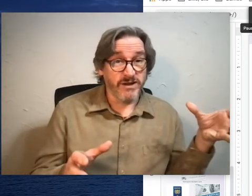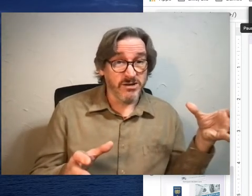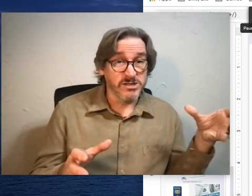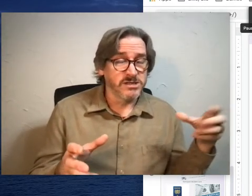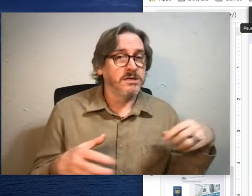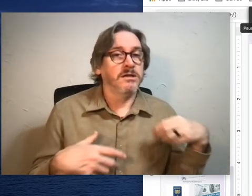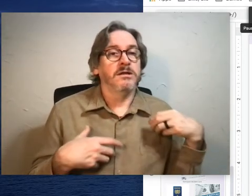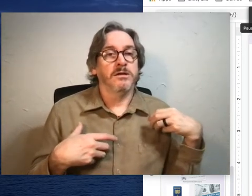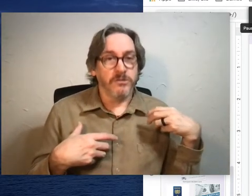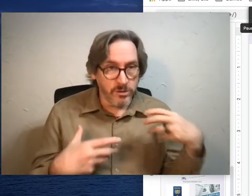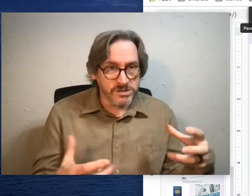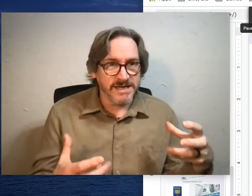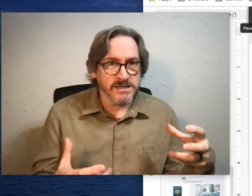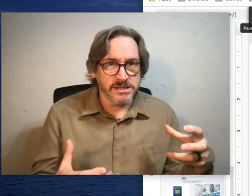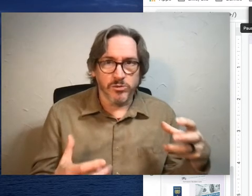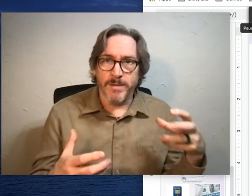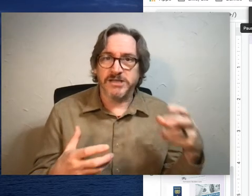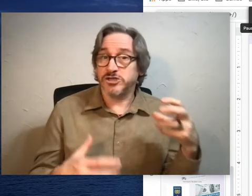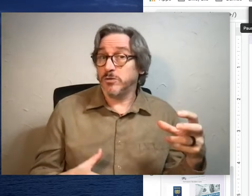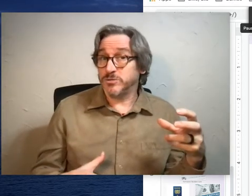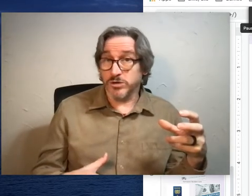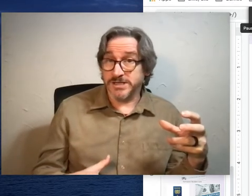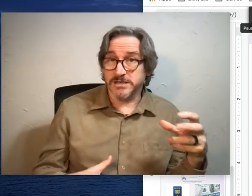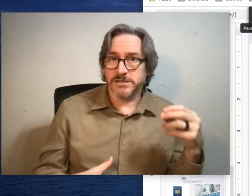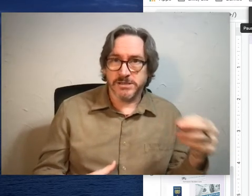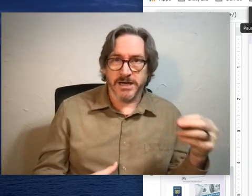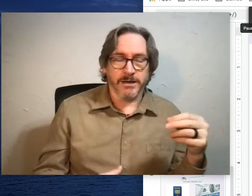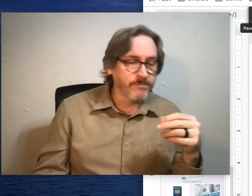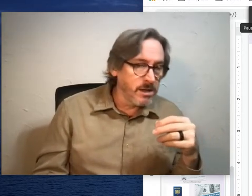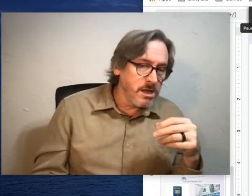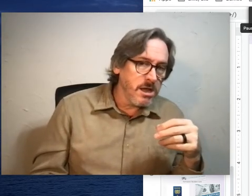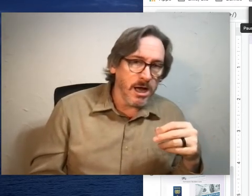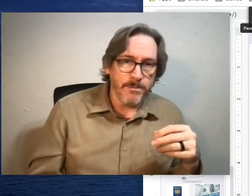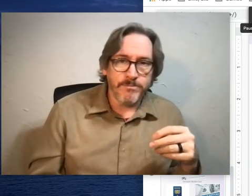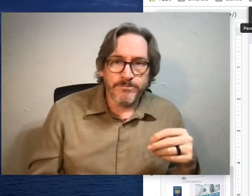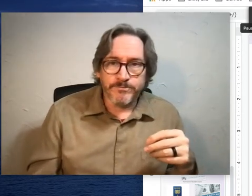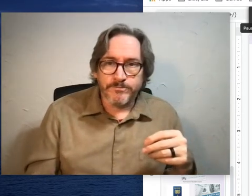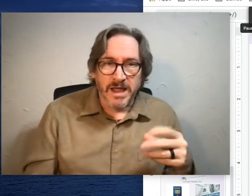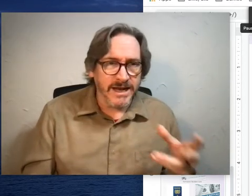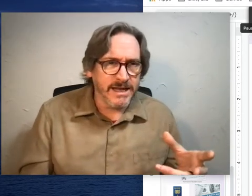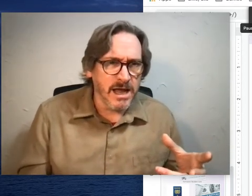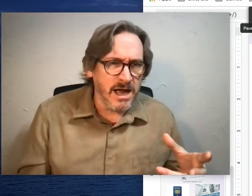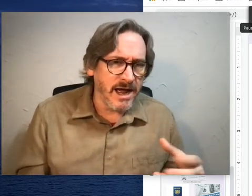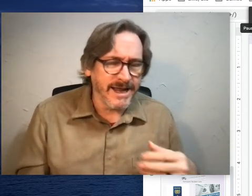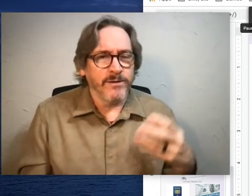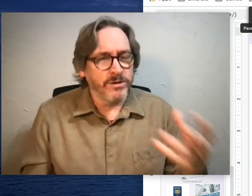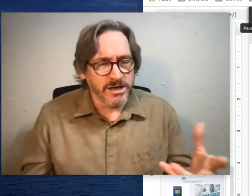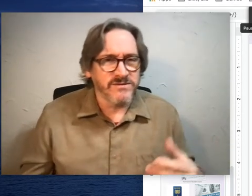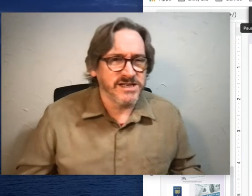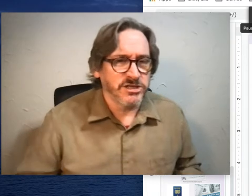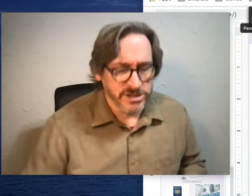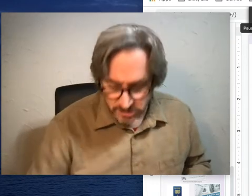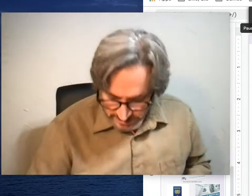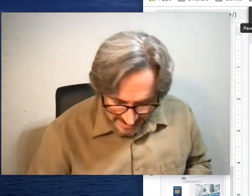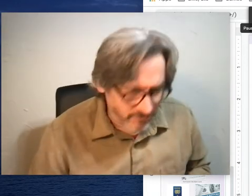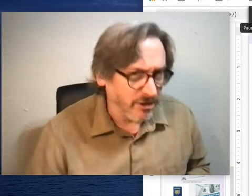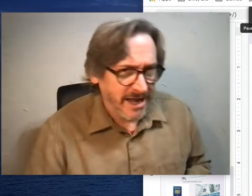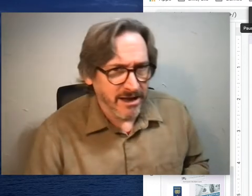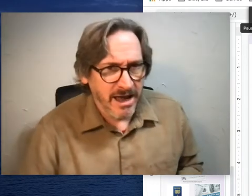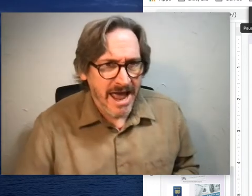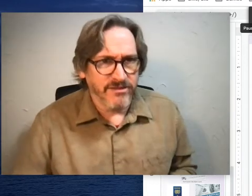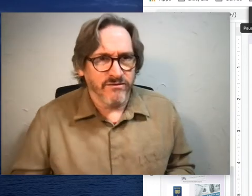starter videos. Those sentences will make so much more sense signing. And again, with the conversation starters, I